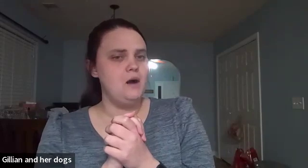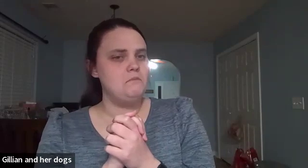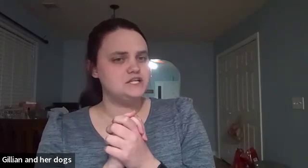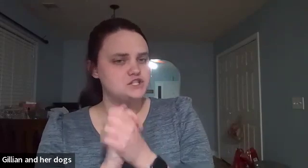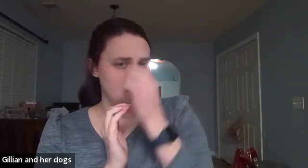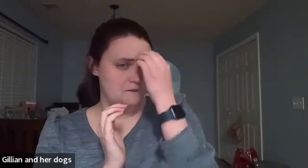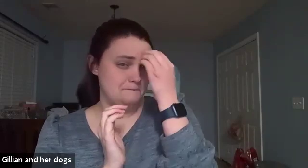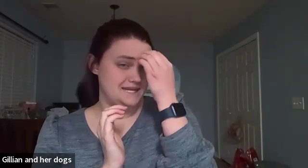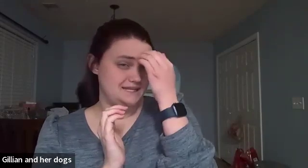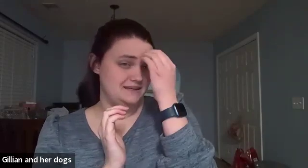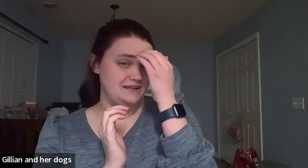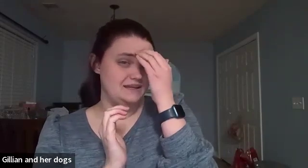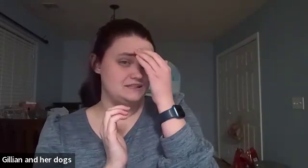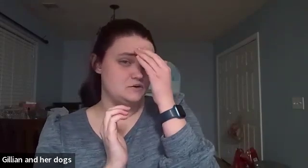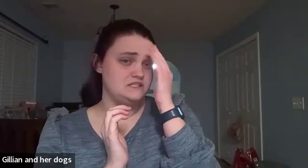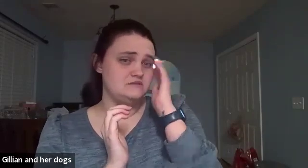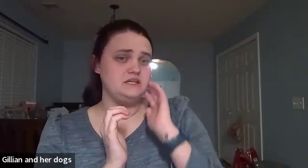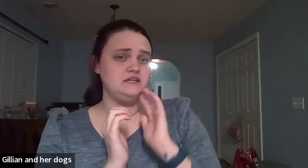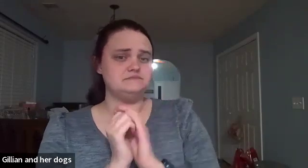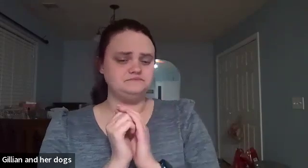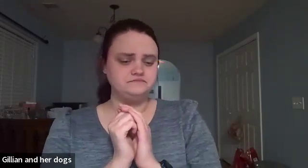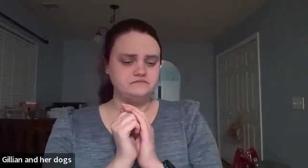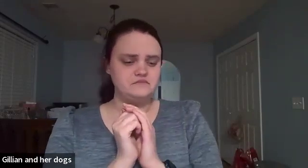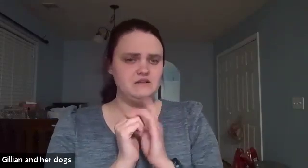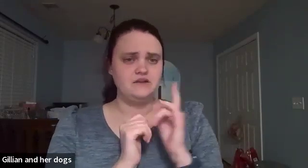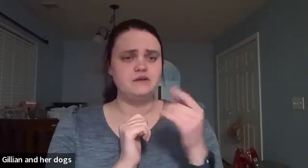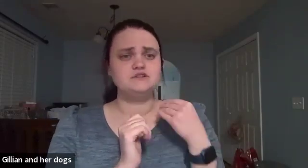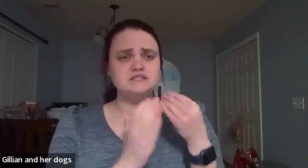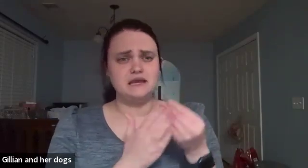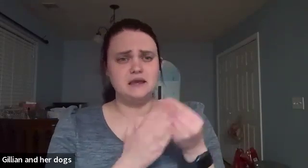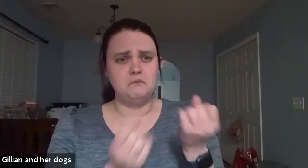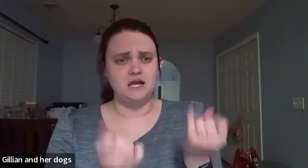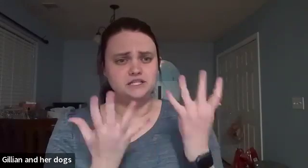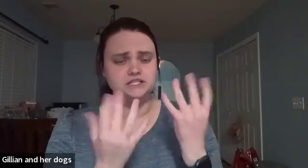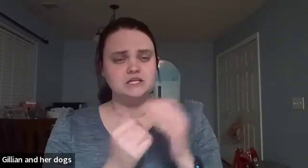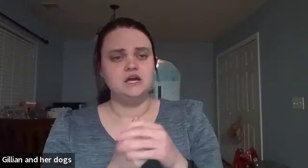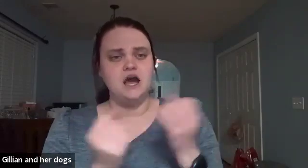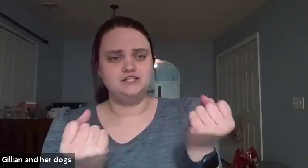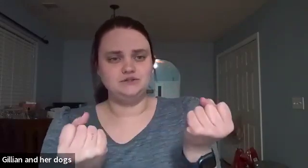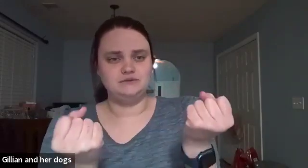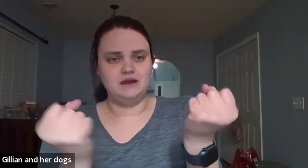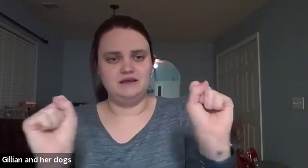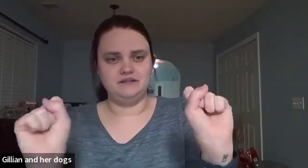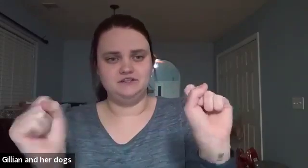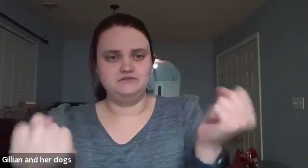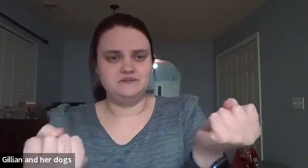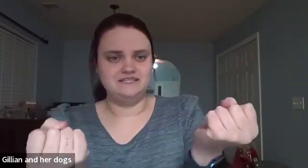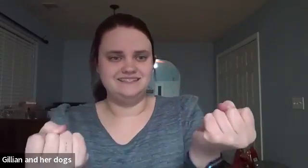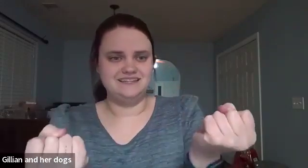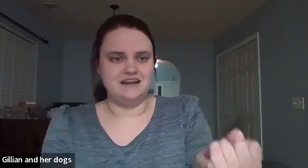How much or how many is going to be, like if I was going to say how much, I have like 2 fists and